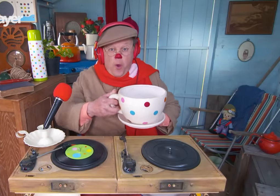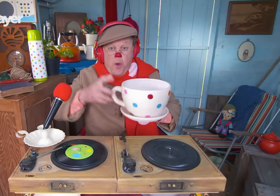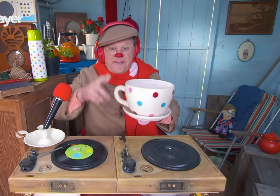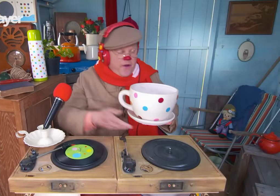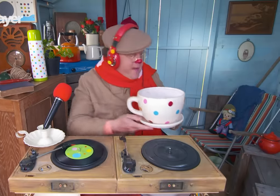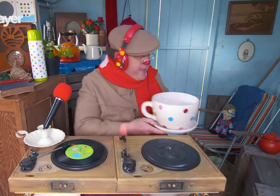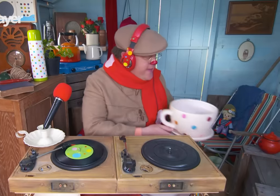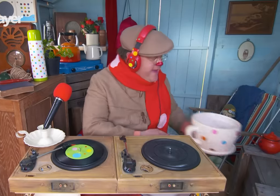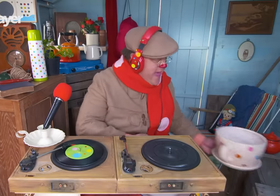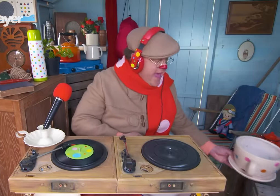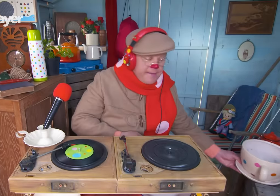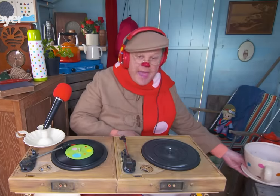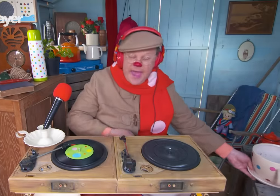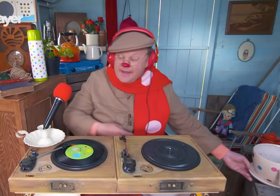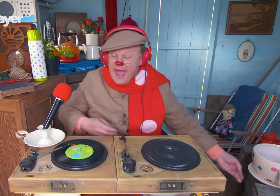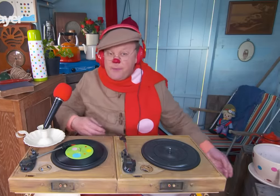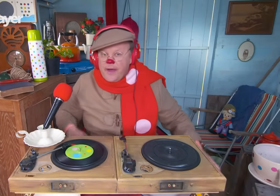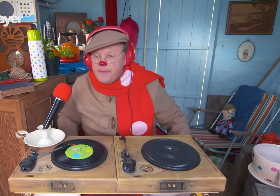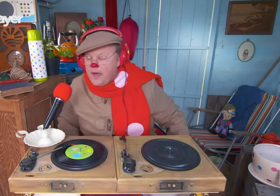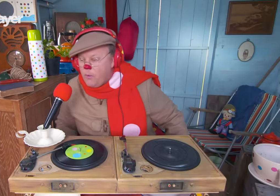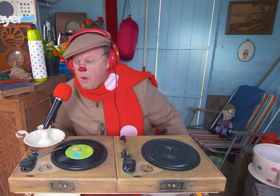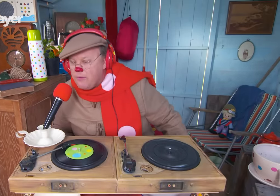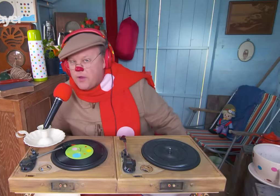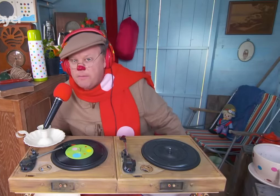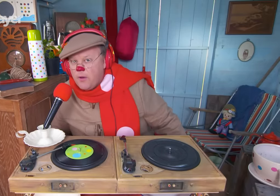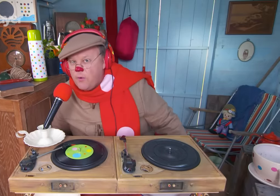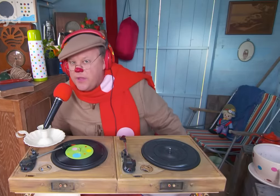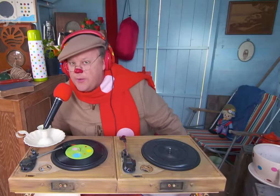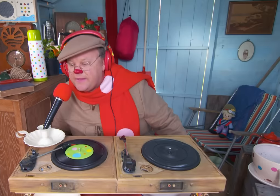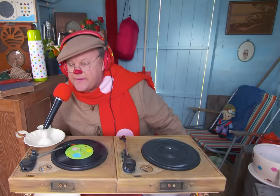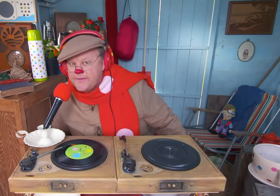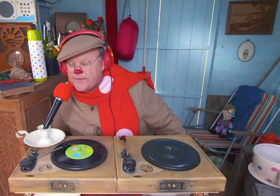Oh, sorry about that. Now, welcome all you listeners to